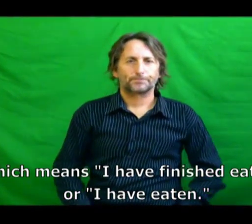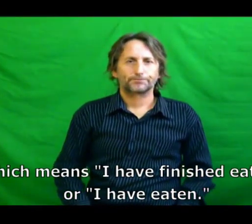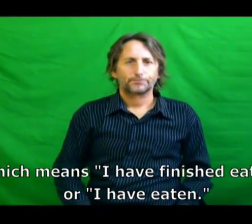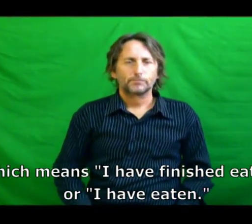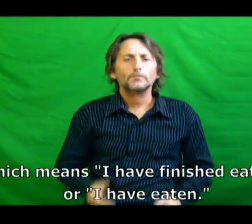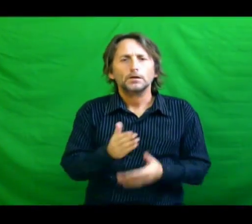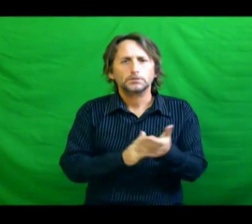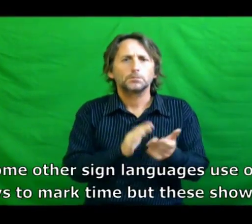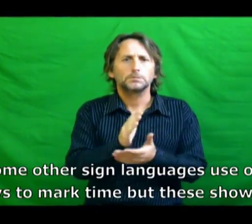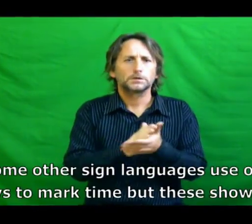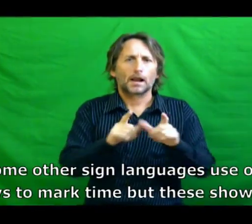or I have eaten.